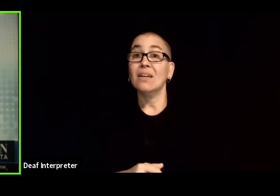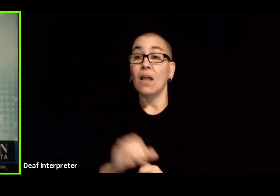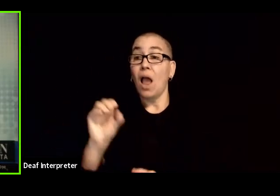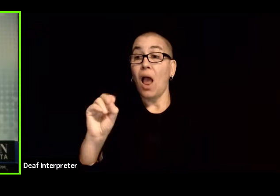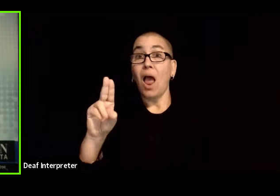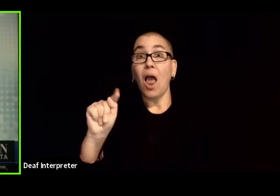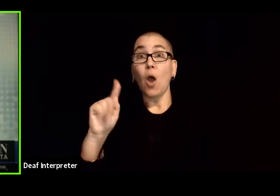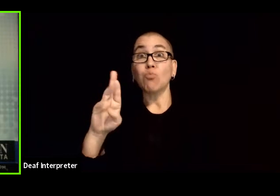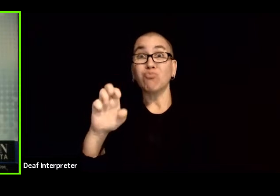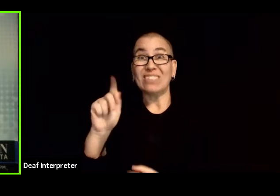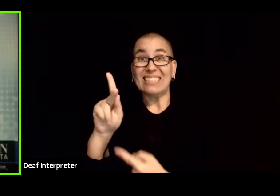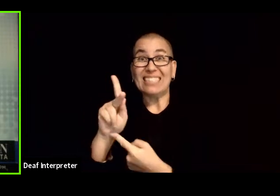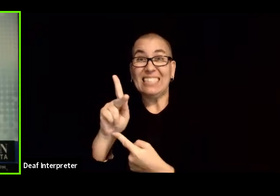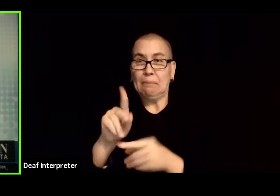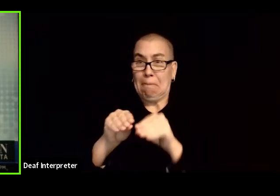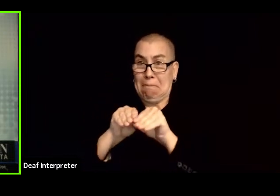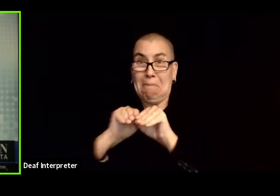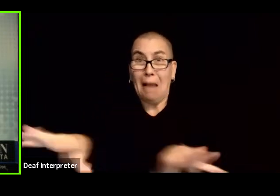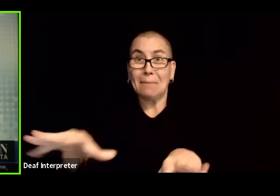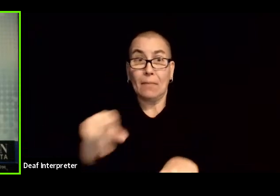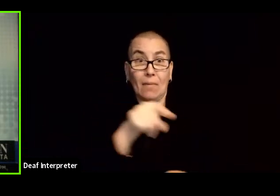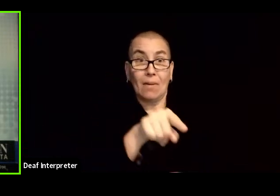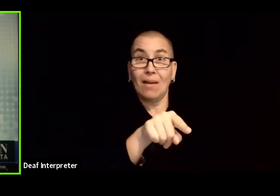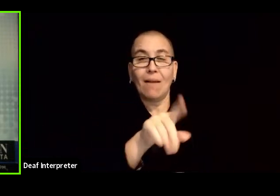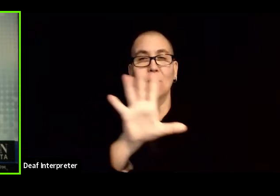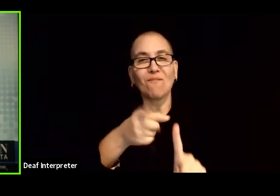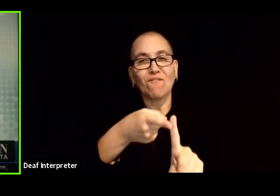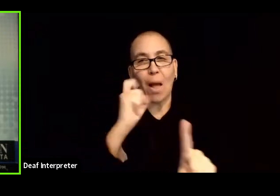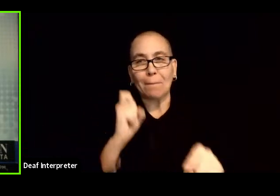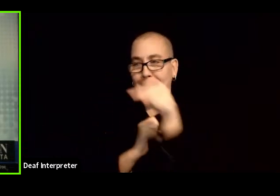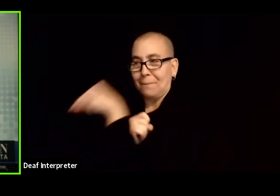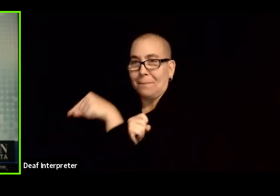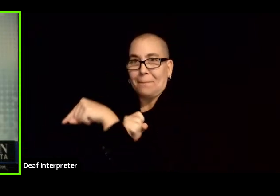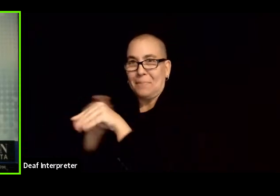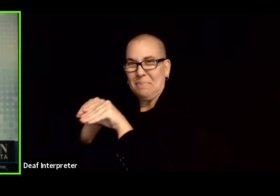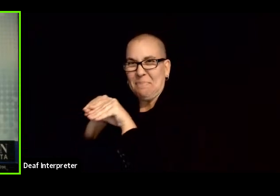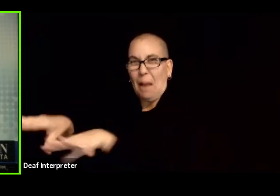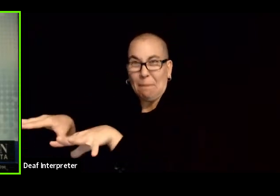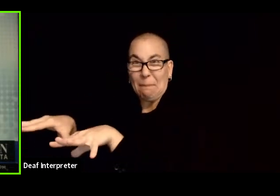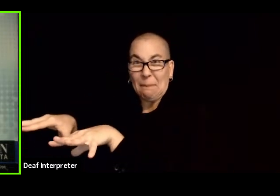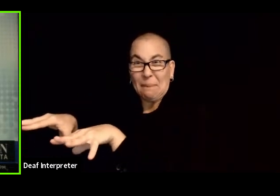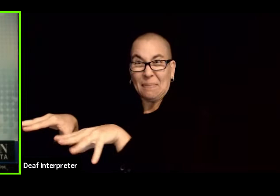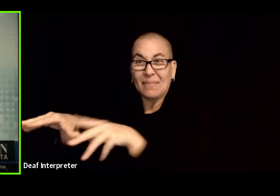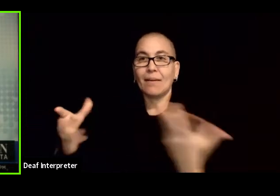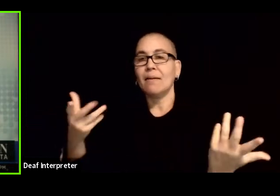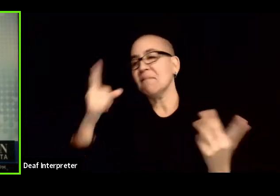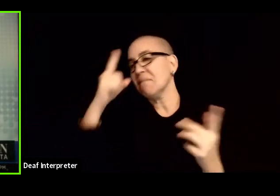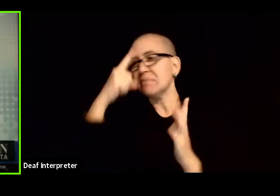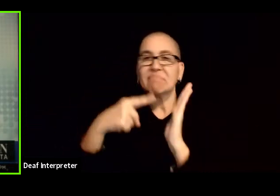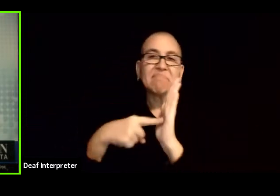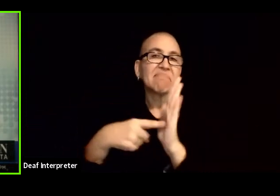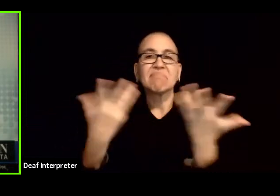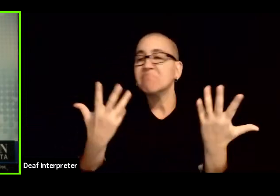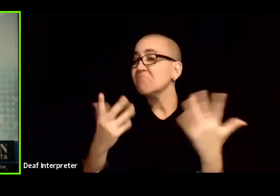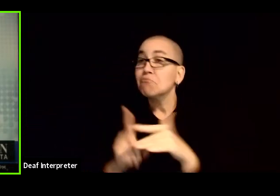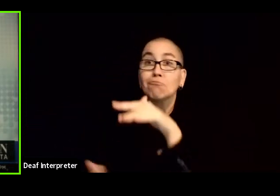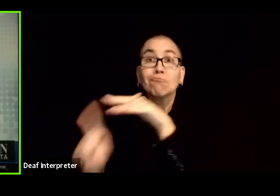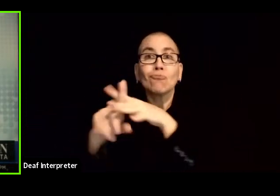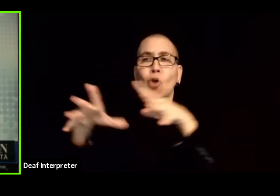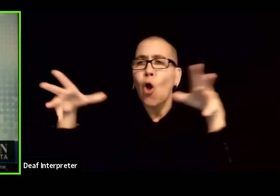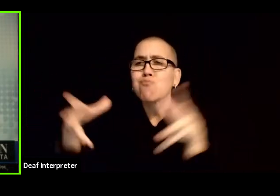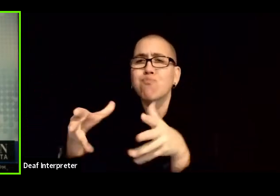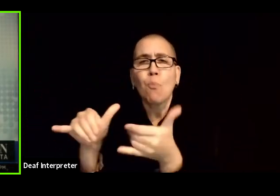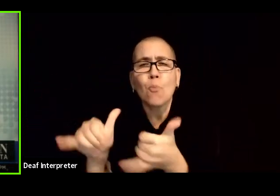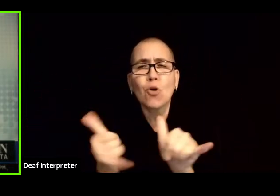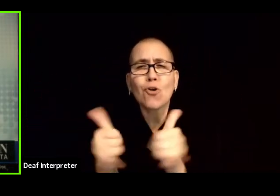birthday parties, weddings, bonfires, led to cases of COVID-19 within healthcare facilities. And when we look